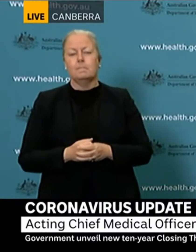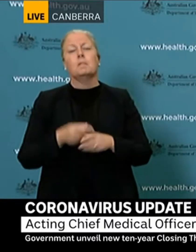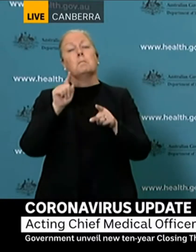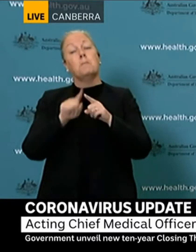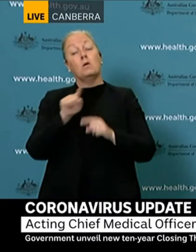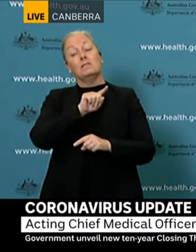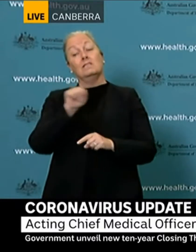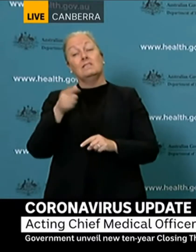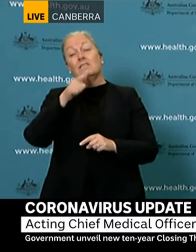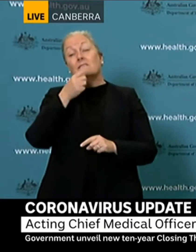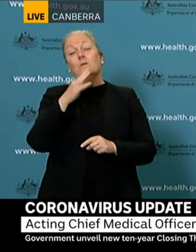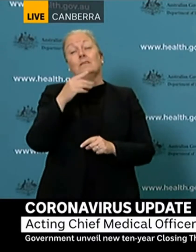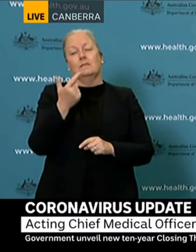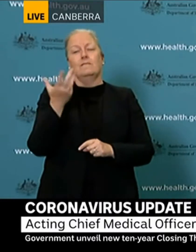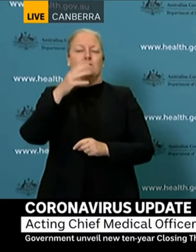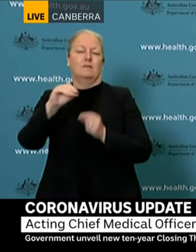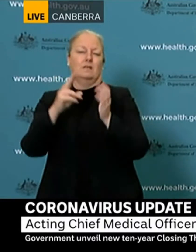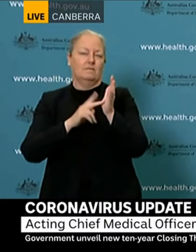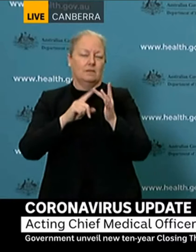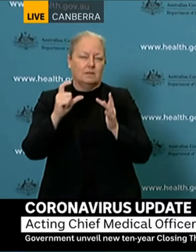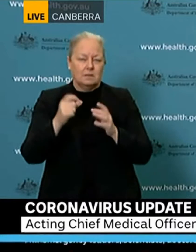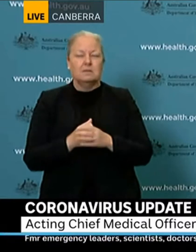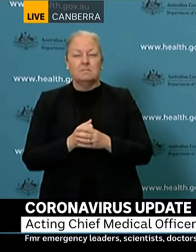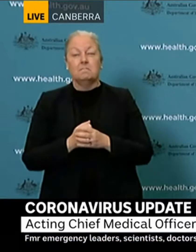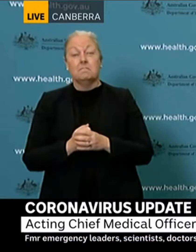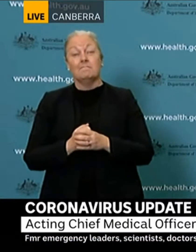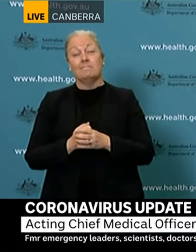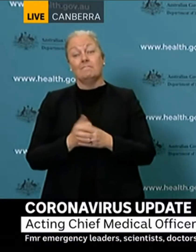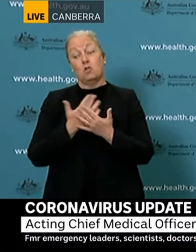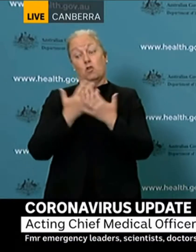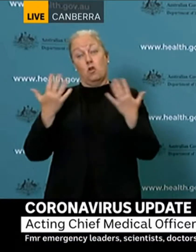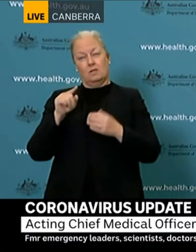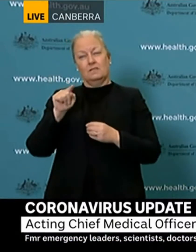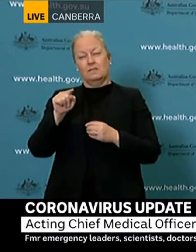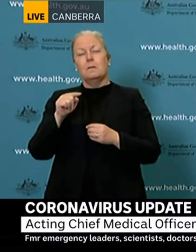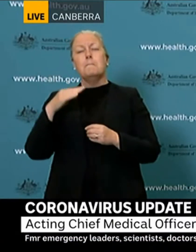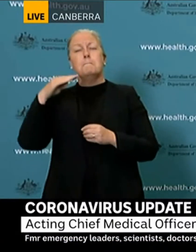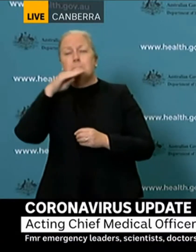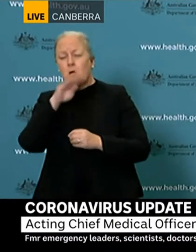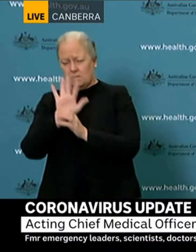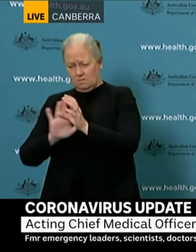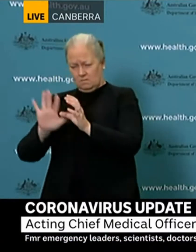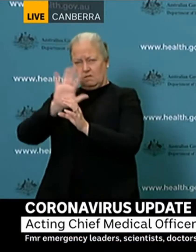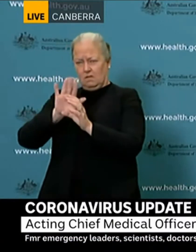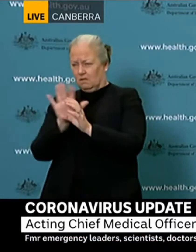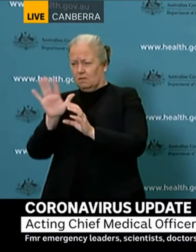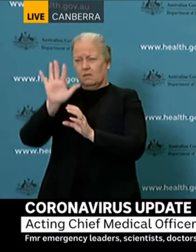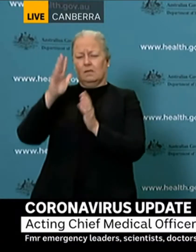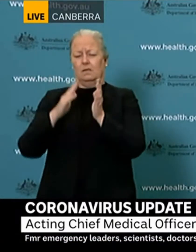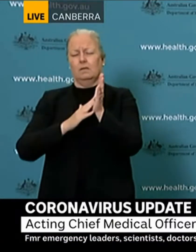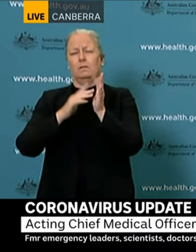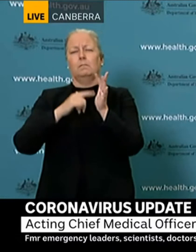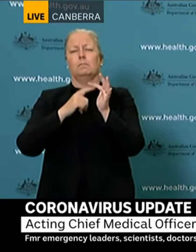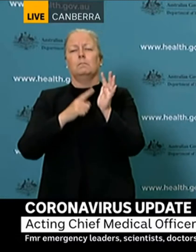in Victoria, and almost all of those in Melbourne, the Greater Melbourne area, Mitchell Shire, with some outbreaks in the rural